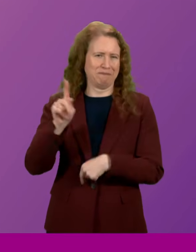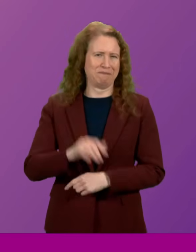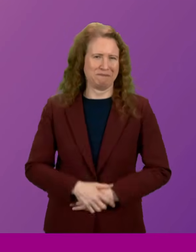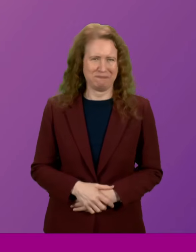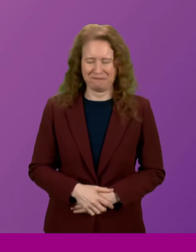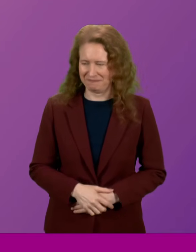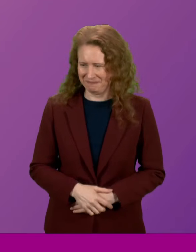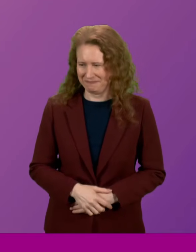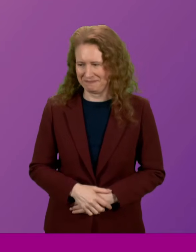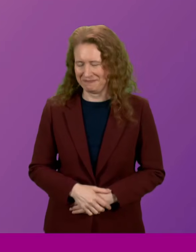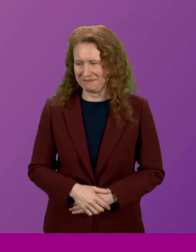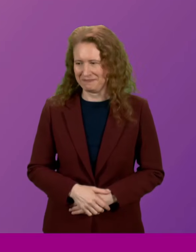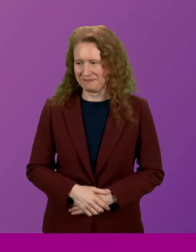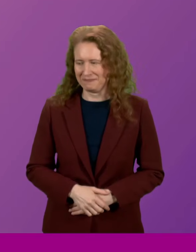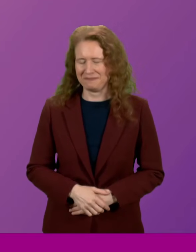Now,